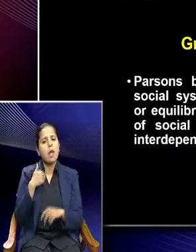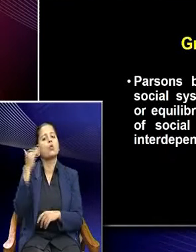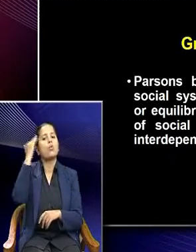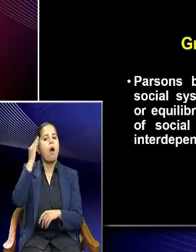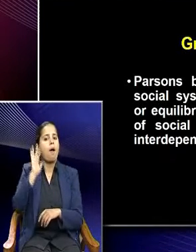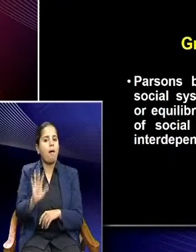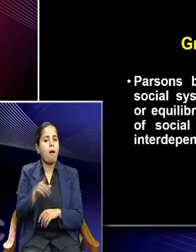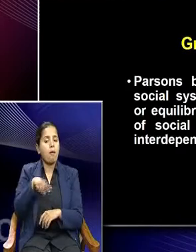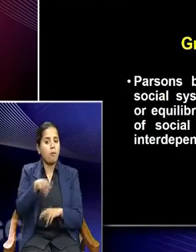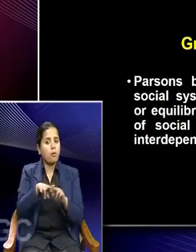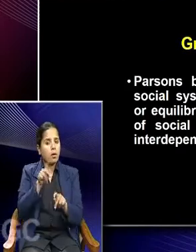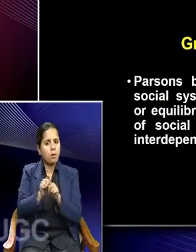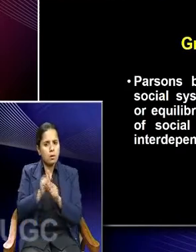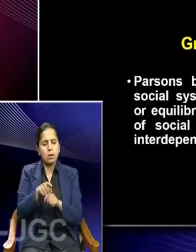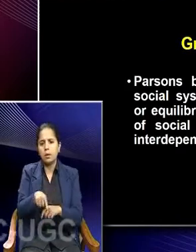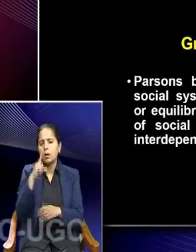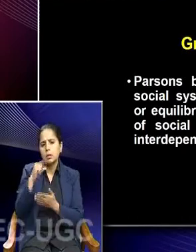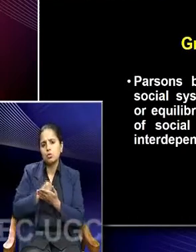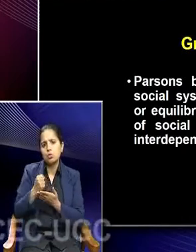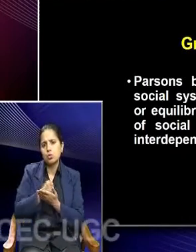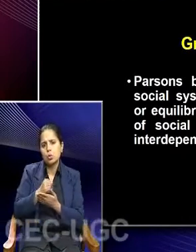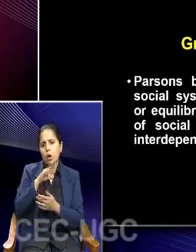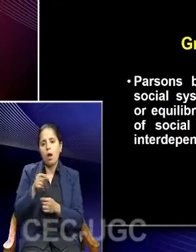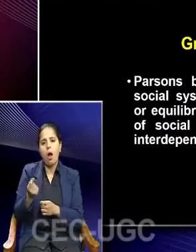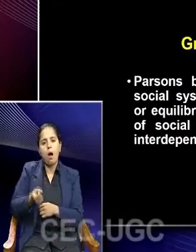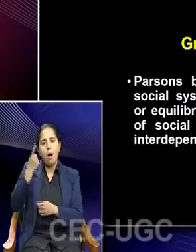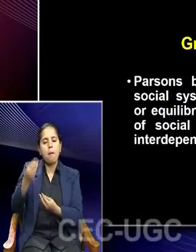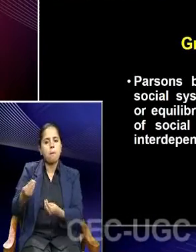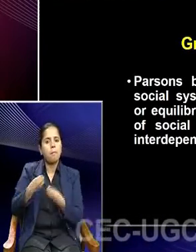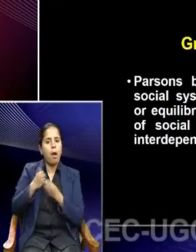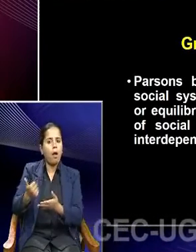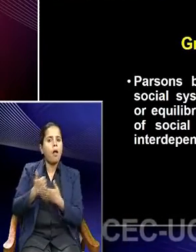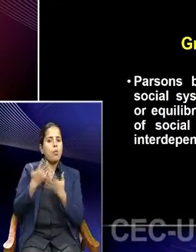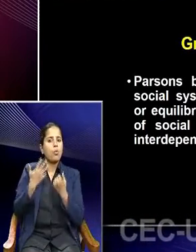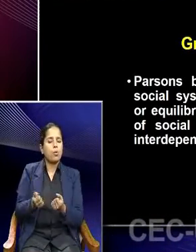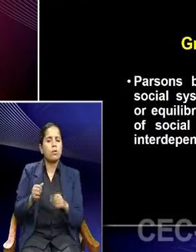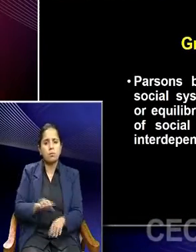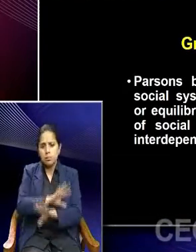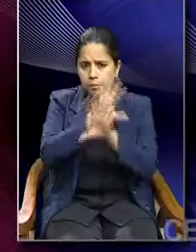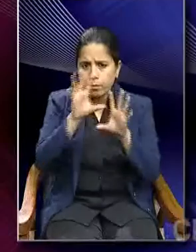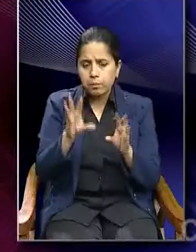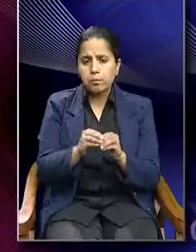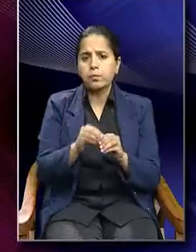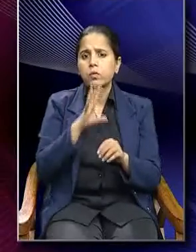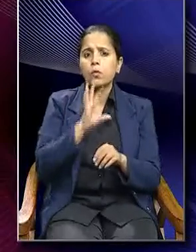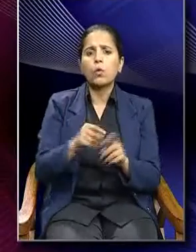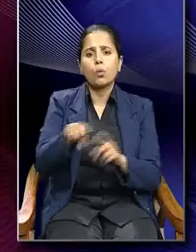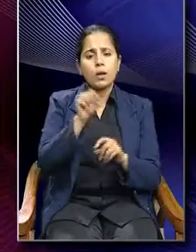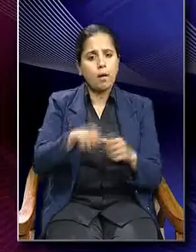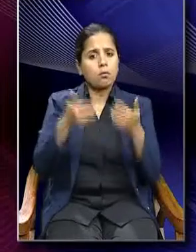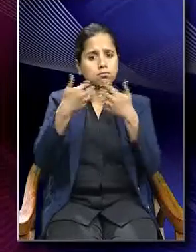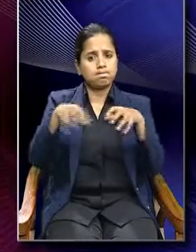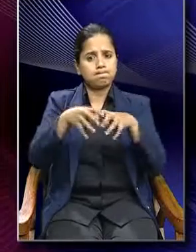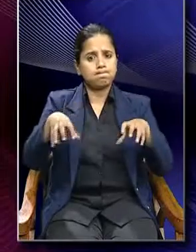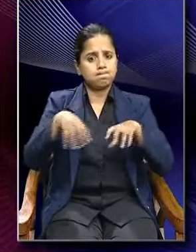that functionalism was trying to make us understand that the entire whole can be divided into